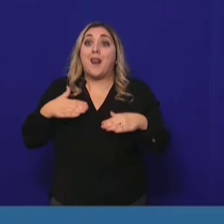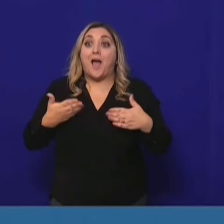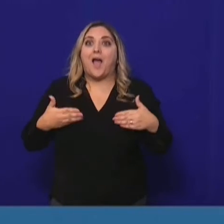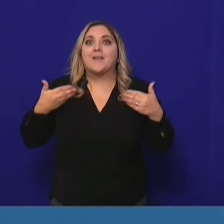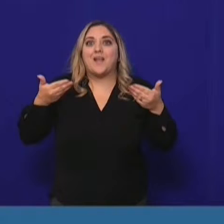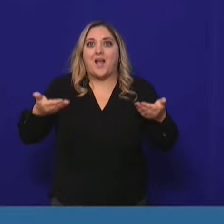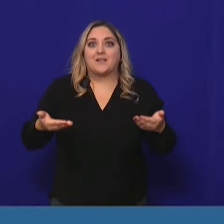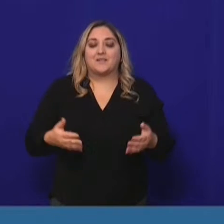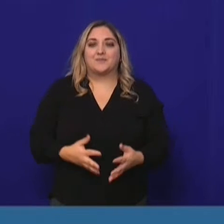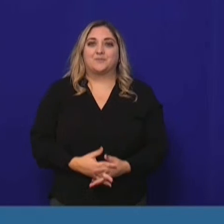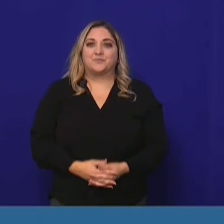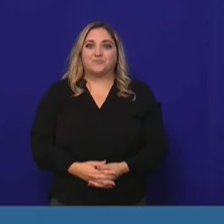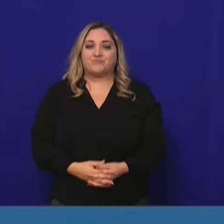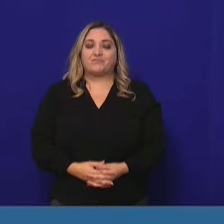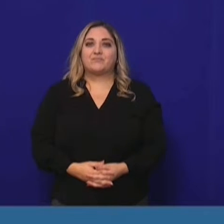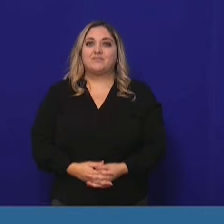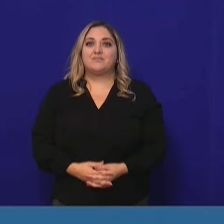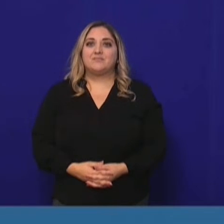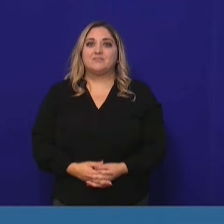aħna nistgħu.